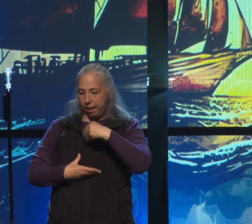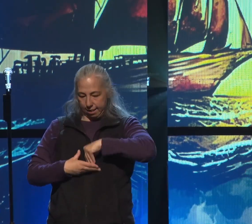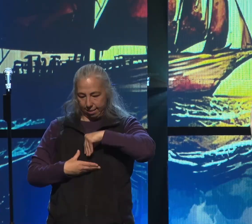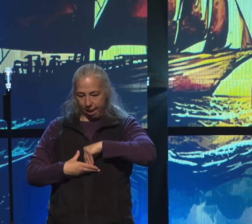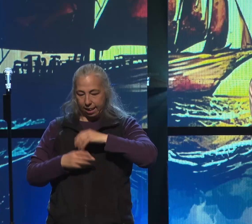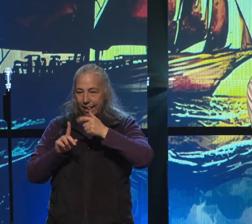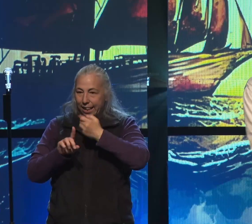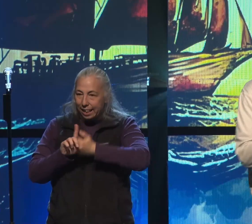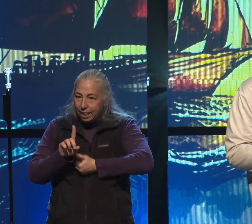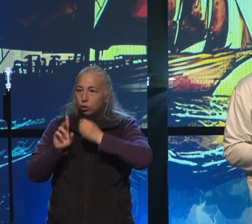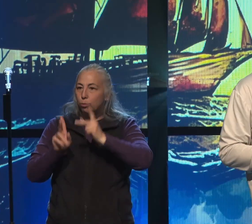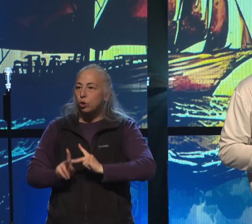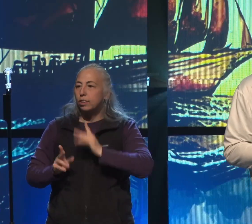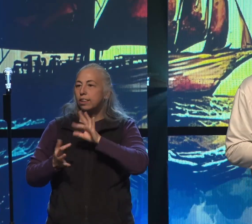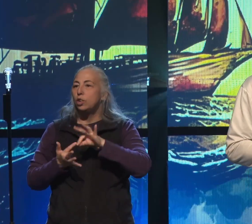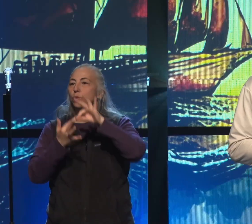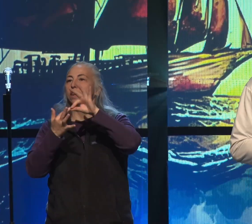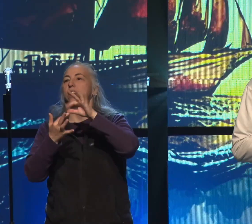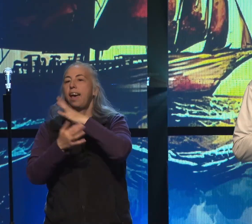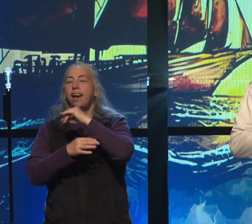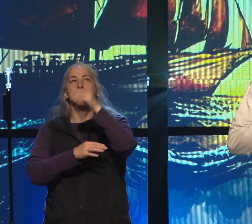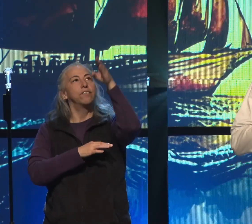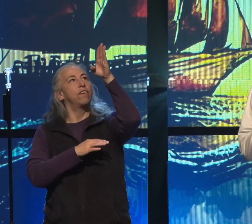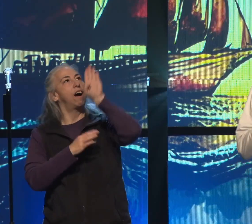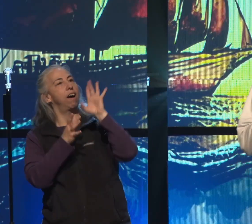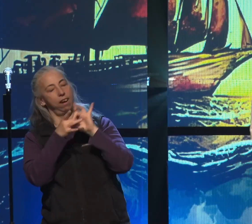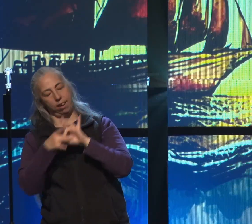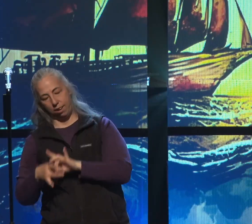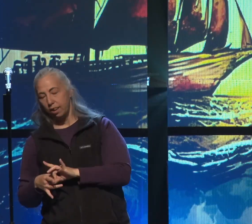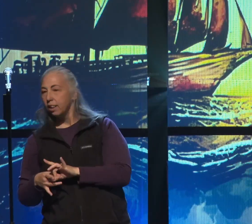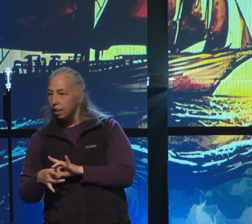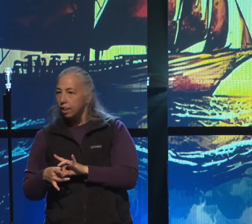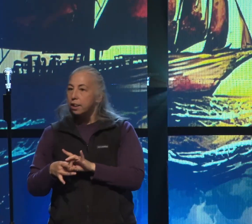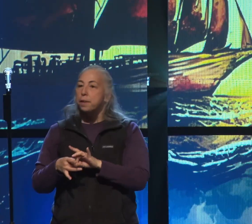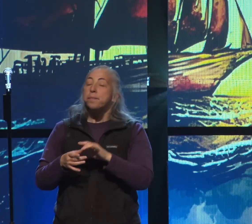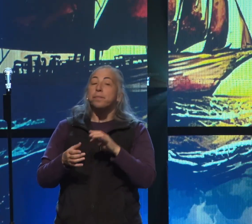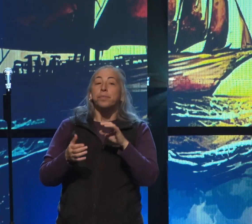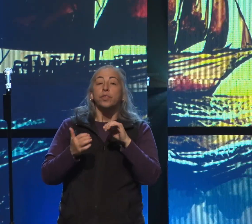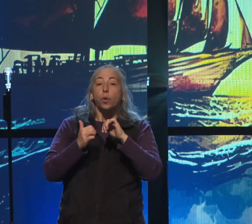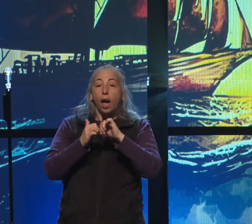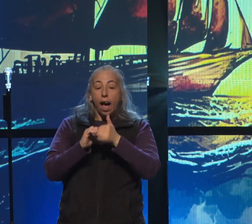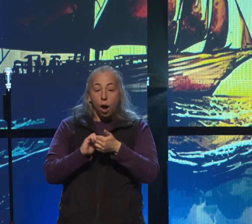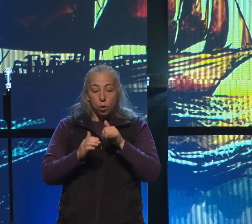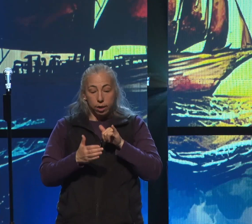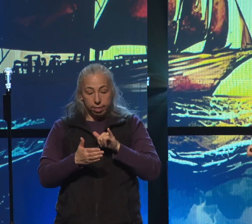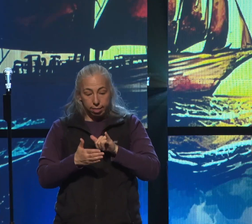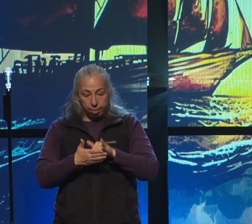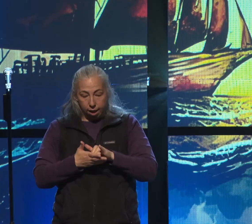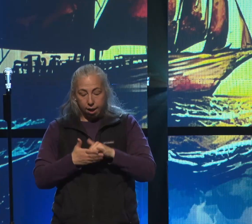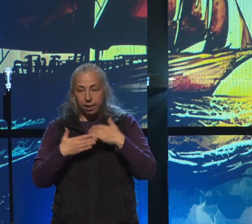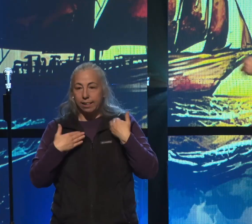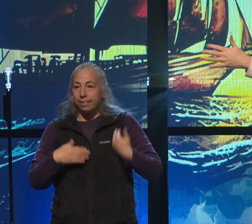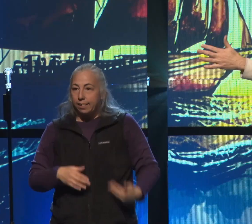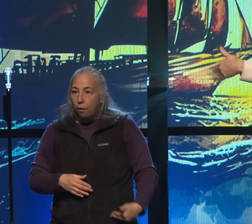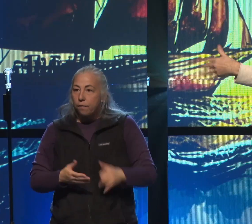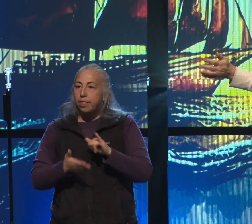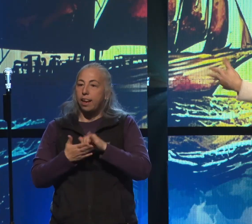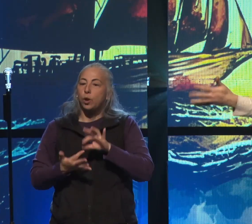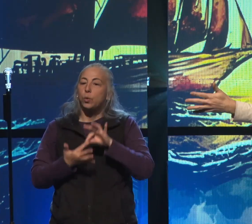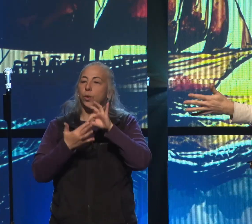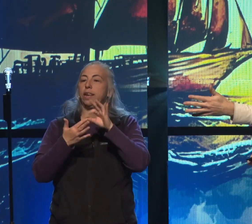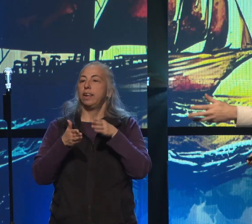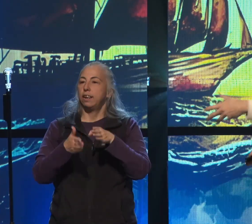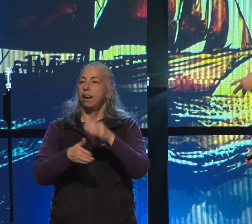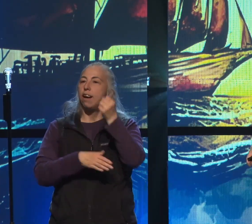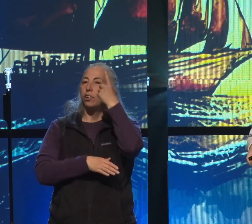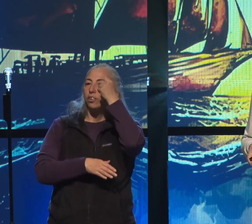that phrase, created in the image of God. And so the idea is, how do we understand that self, that uniqueness, as it relates to one